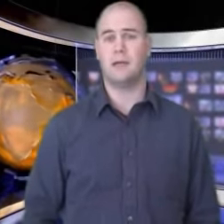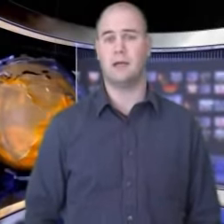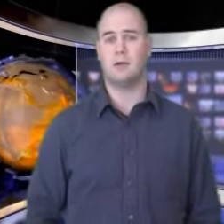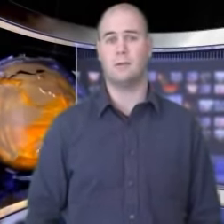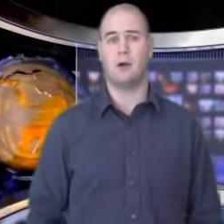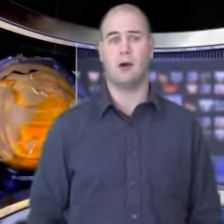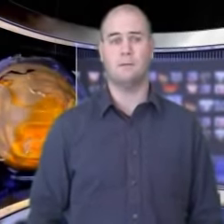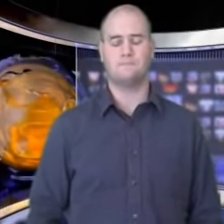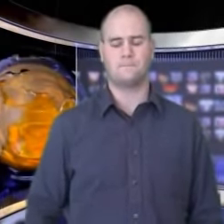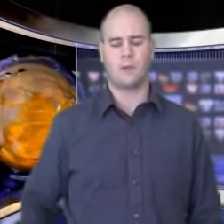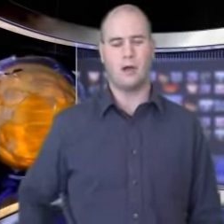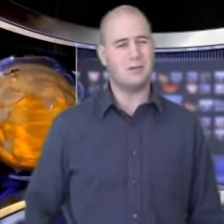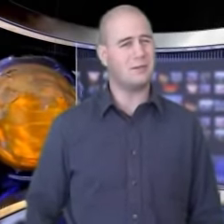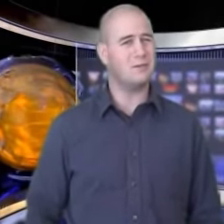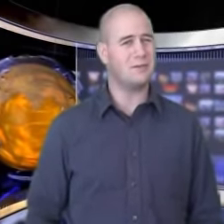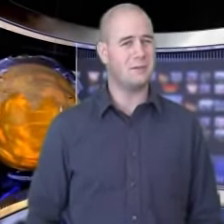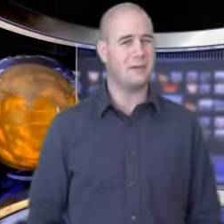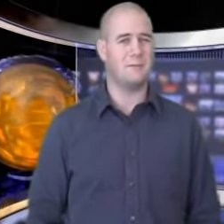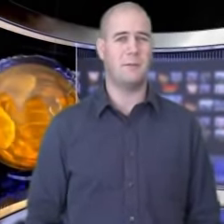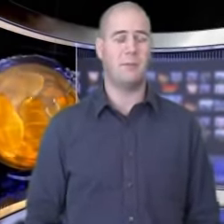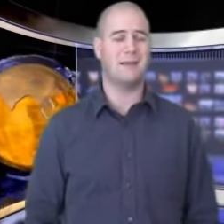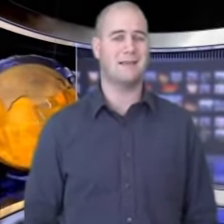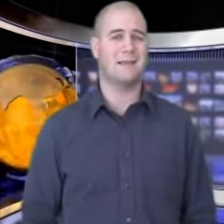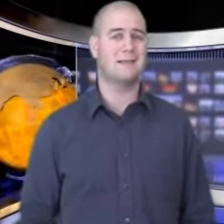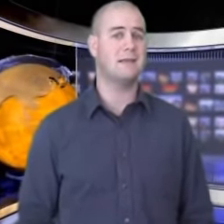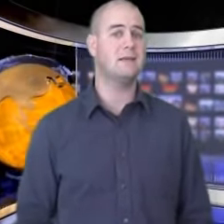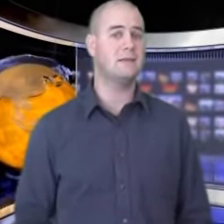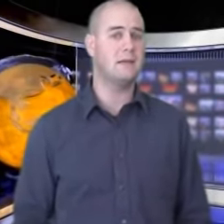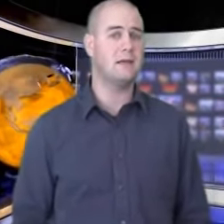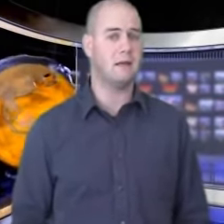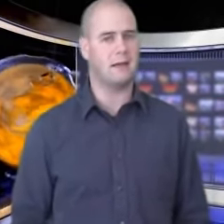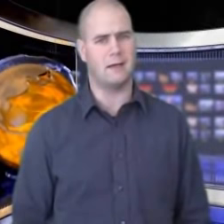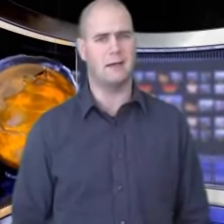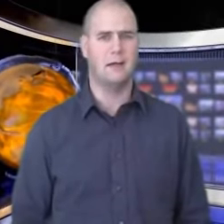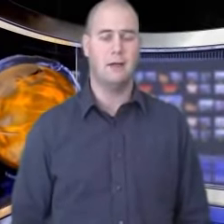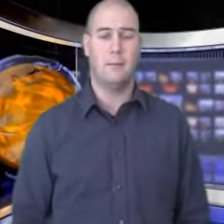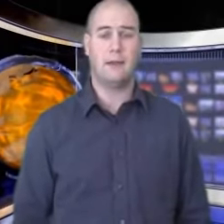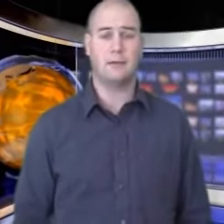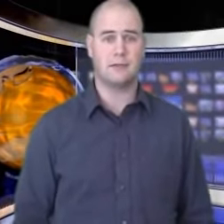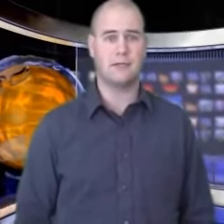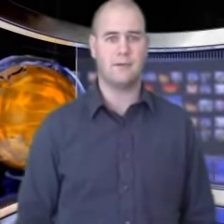hear them called, also sometimes people might say cc, like on a medical TV show,